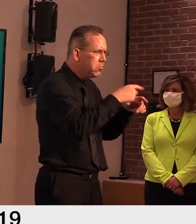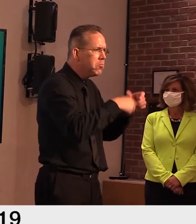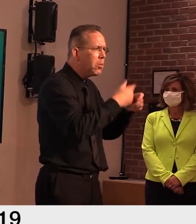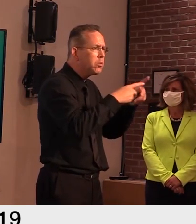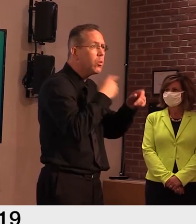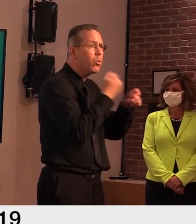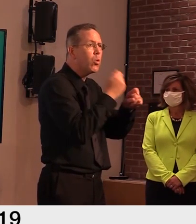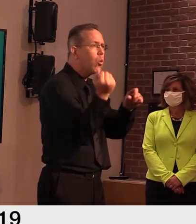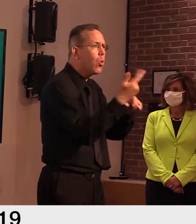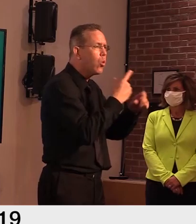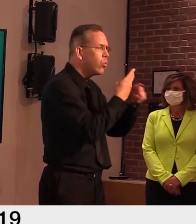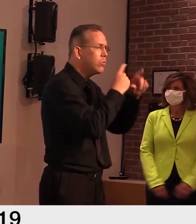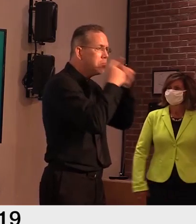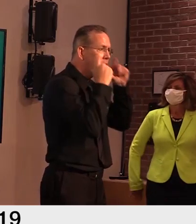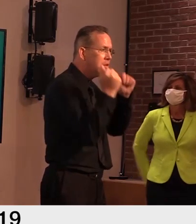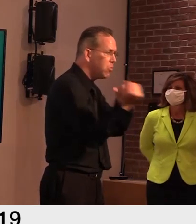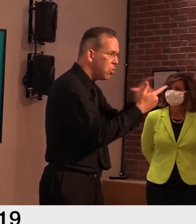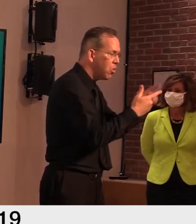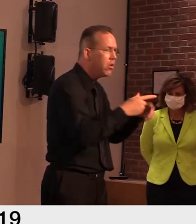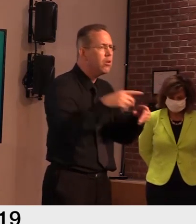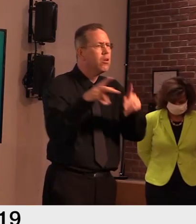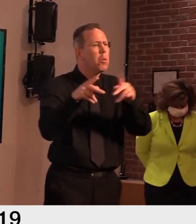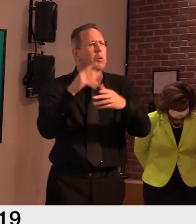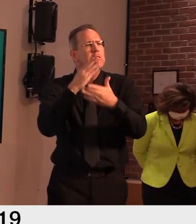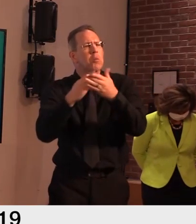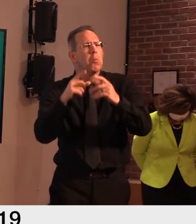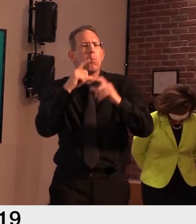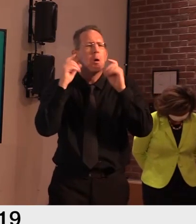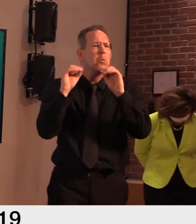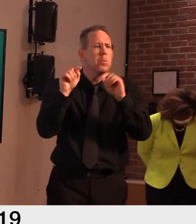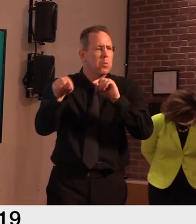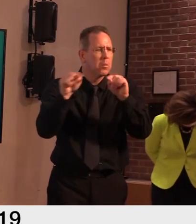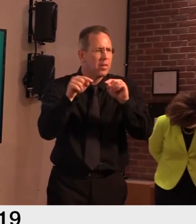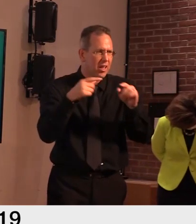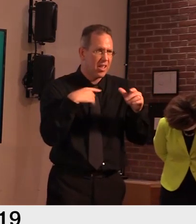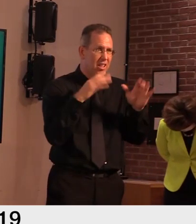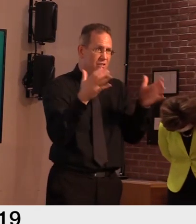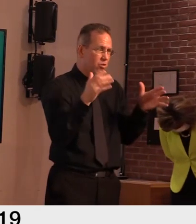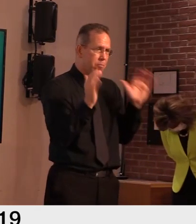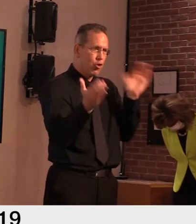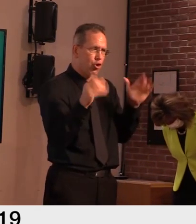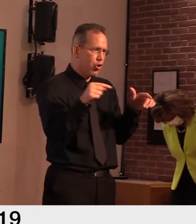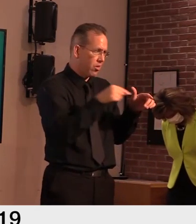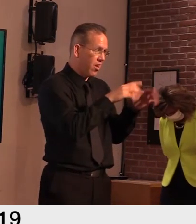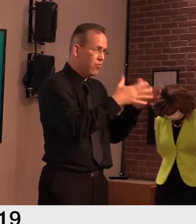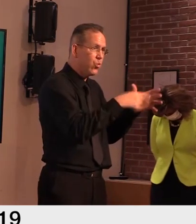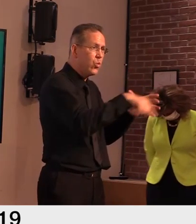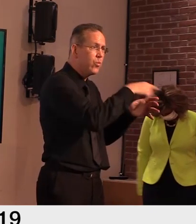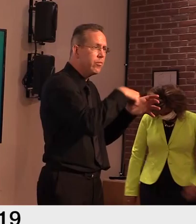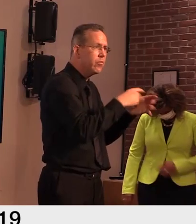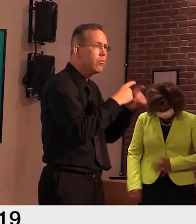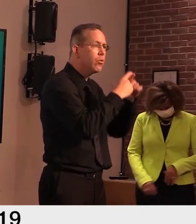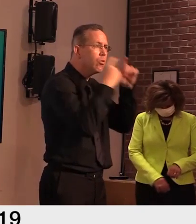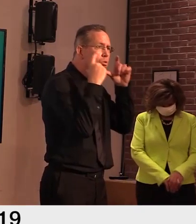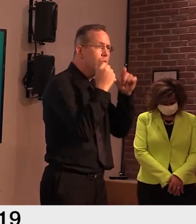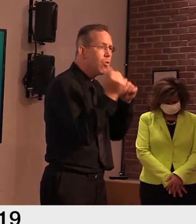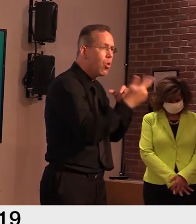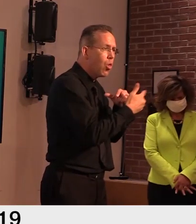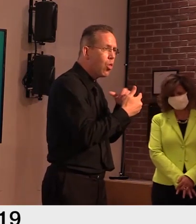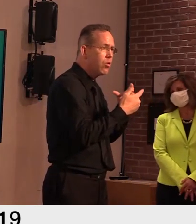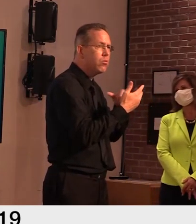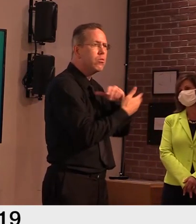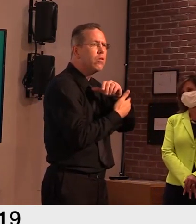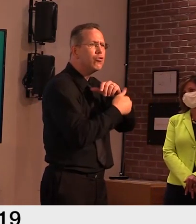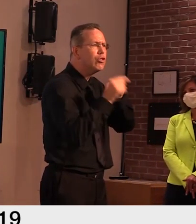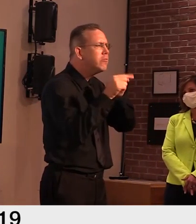that. There's data that looks at just populations and their wearing of masks and how do those populations fare compared